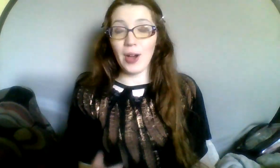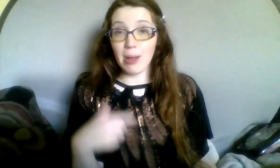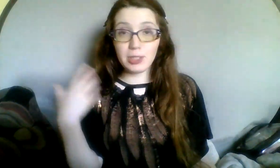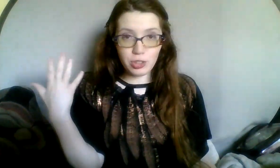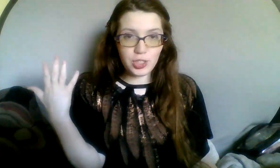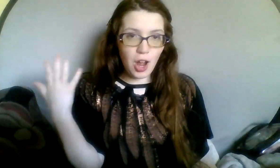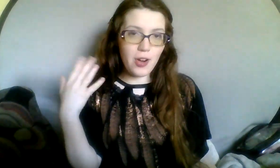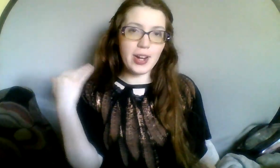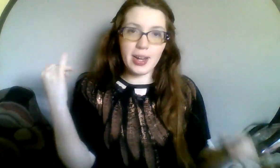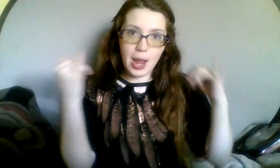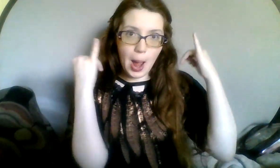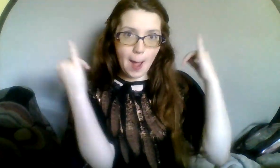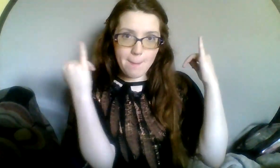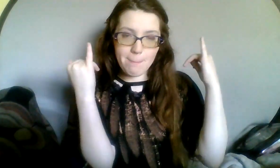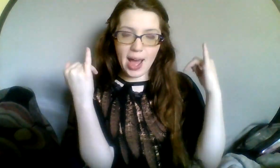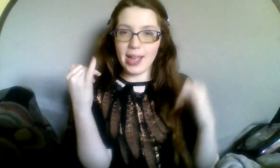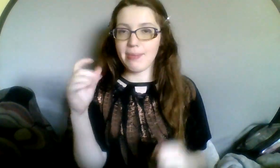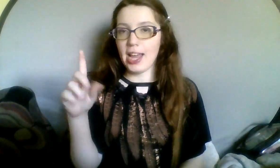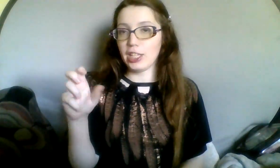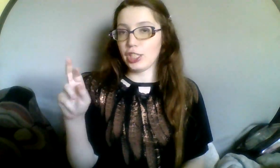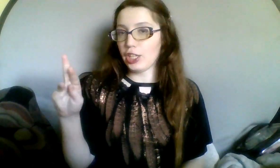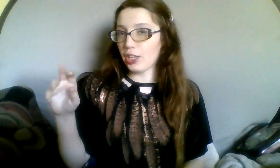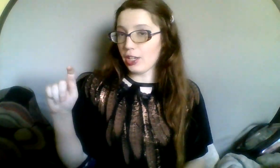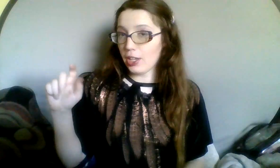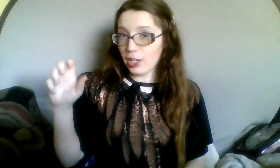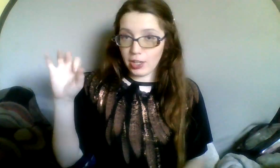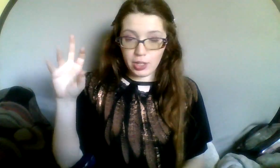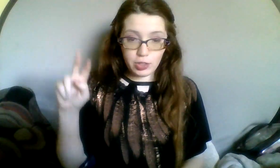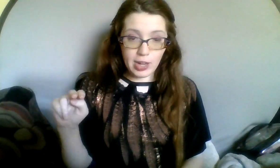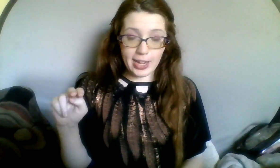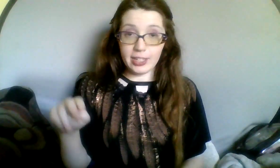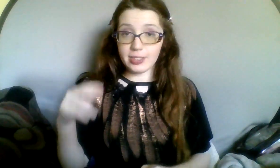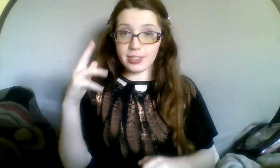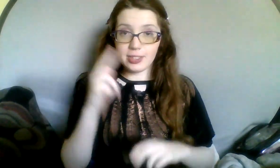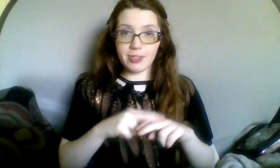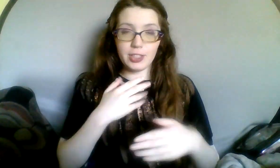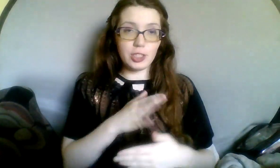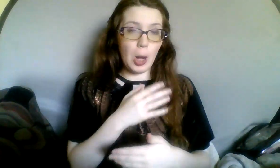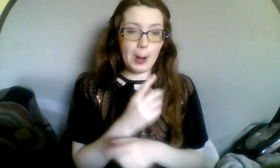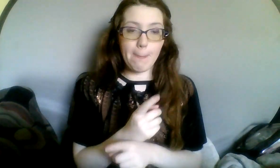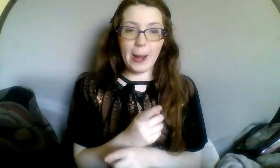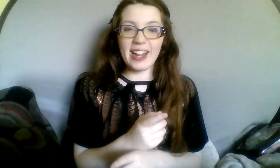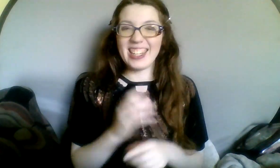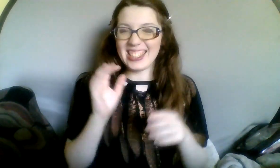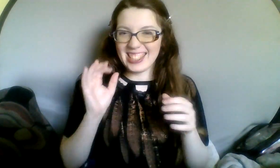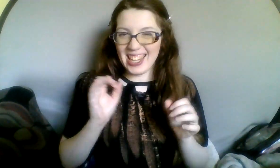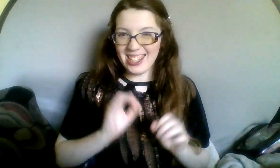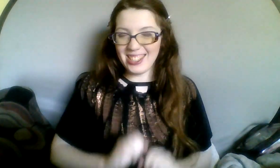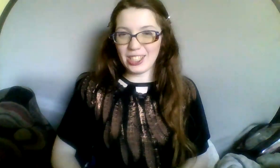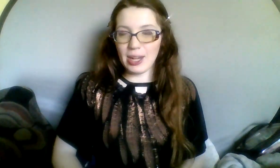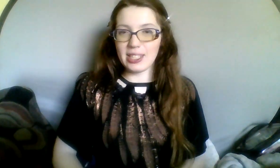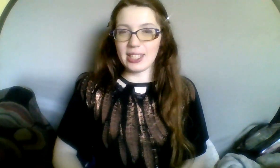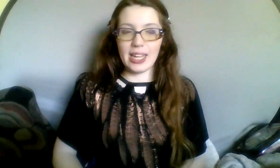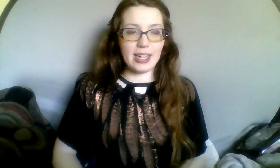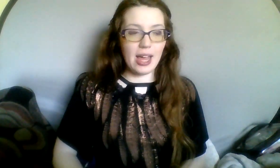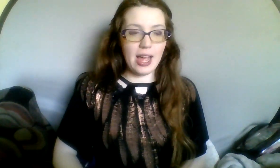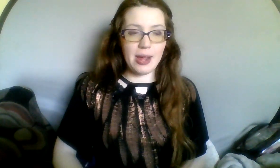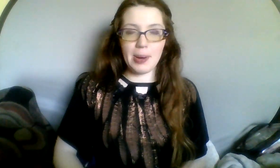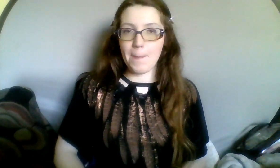I'm So Sorry by Imagine Dragons. It's a fun song, right? Kind of hard to translate. I'm